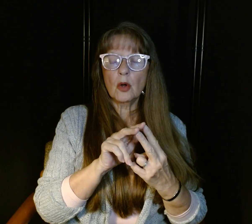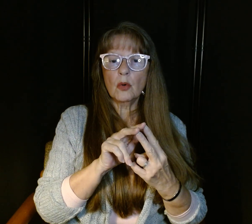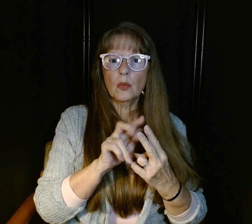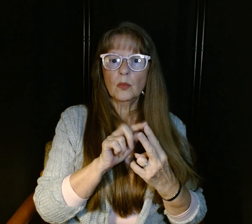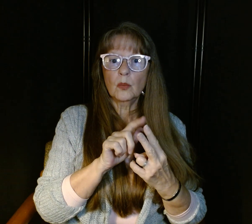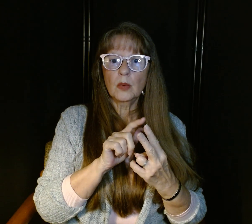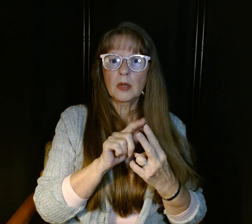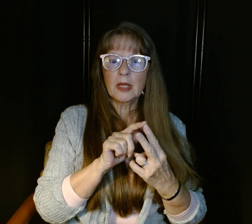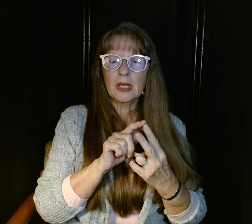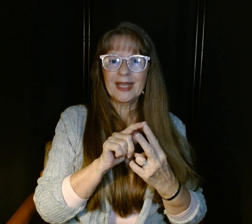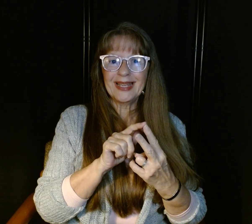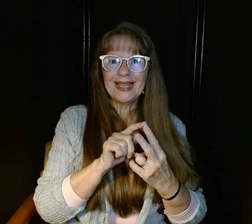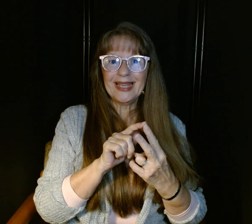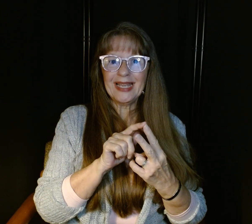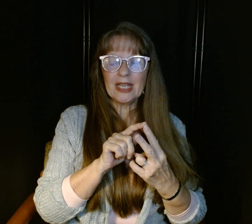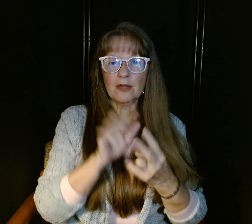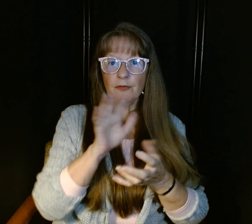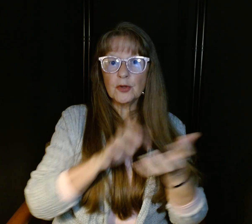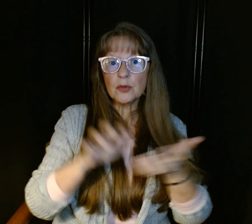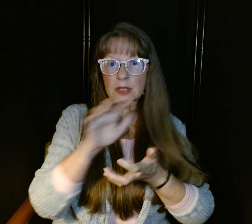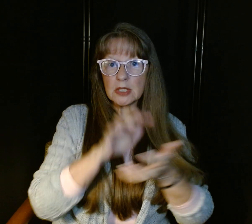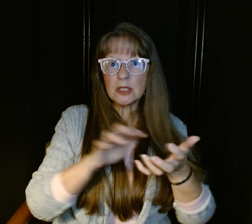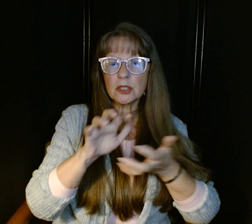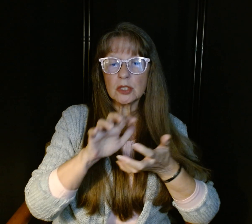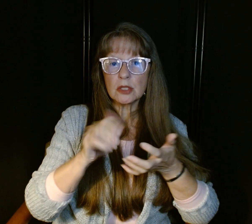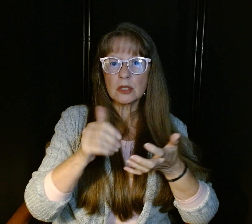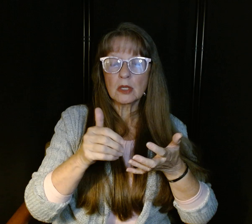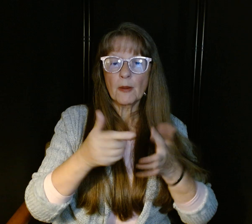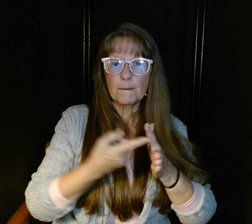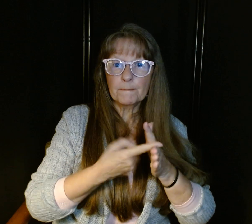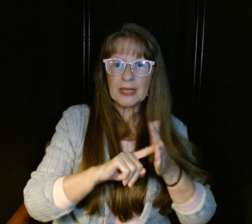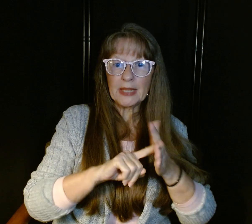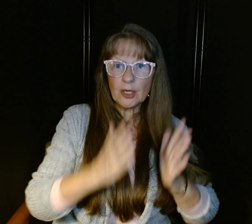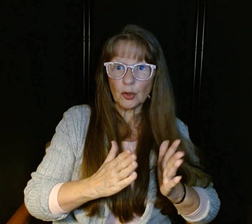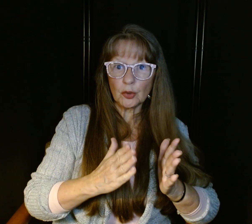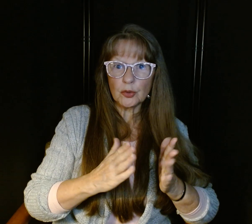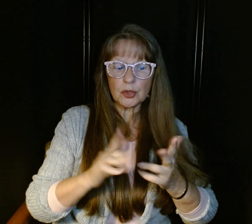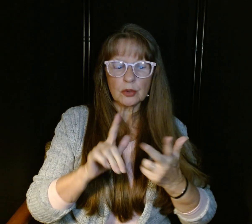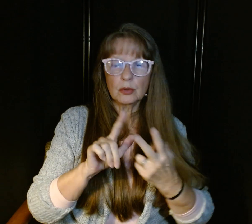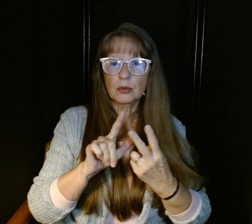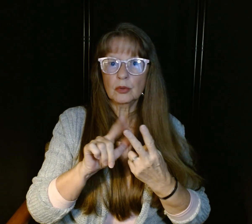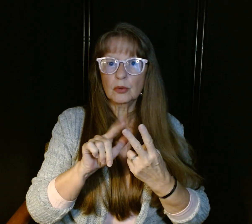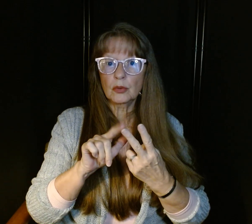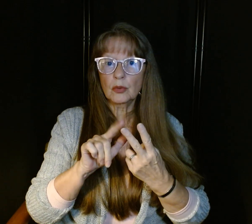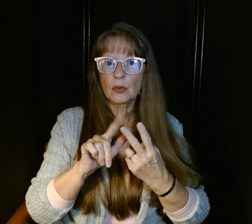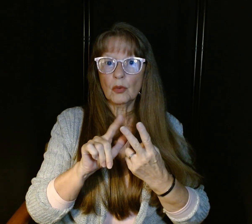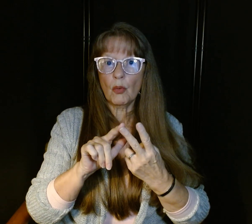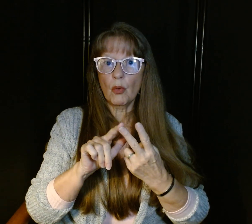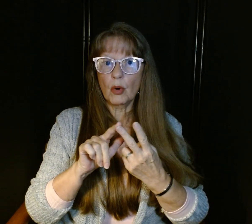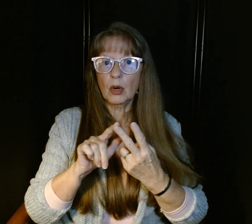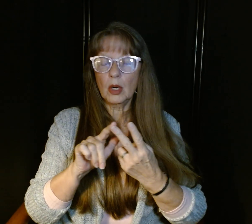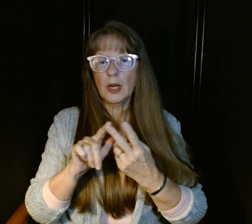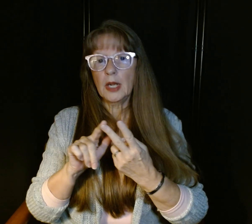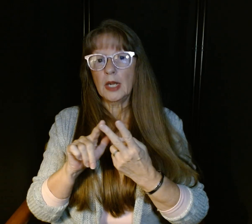So it confuses beginners, or